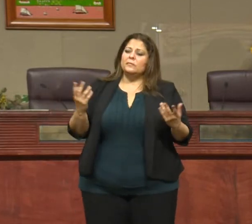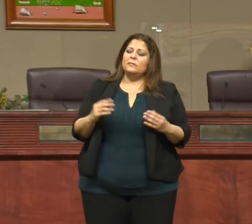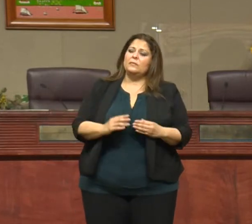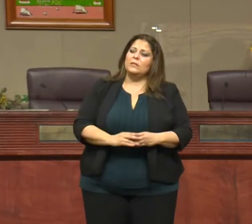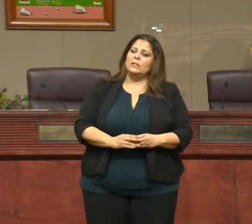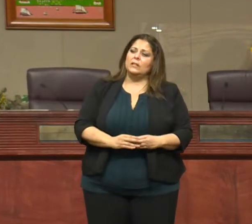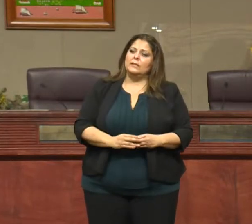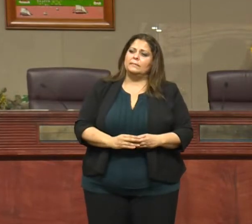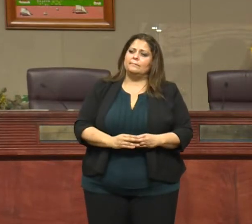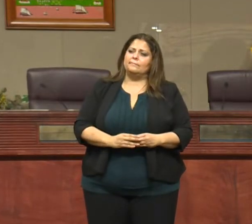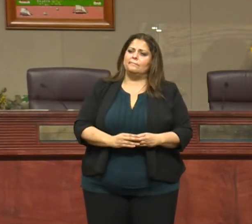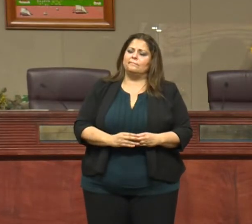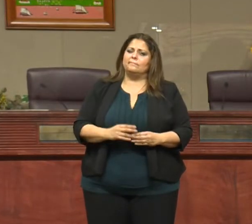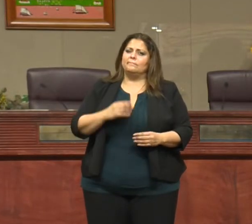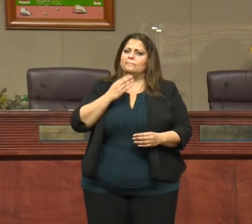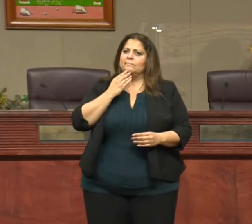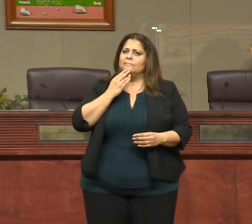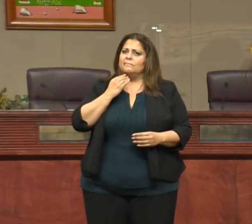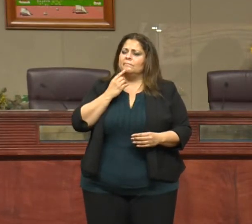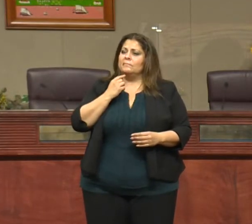Hadass, when do you want it to end?